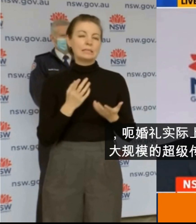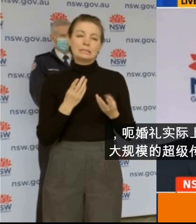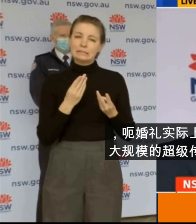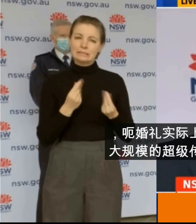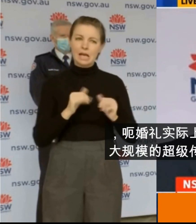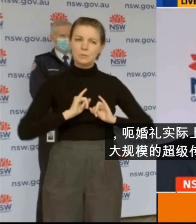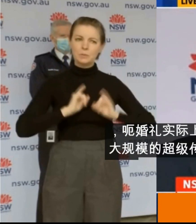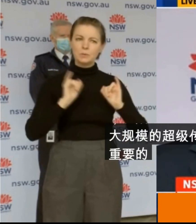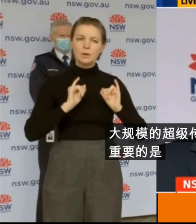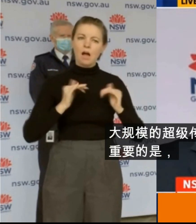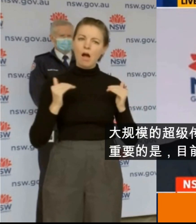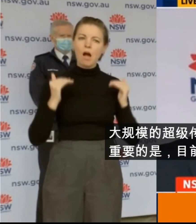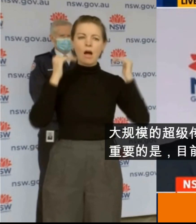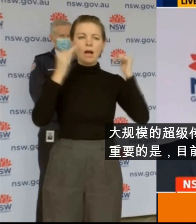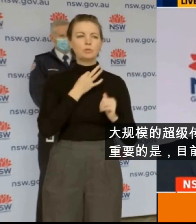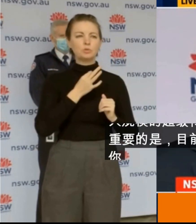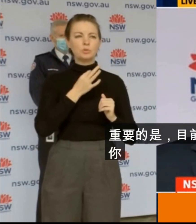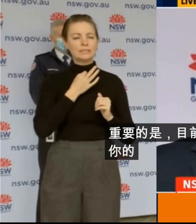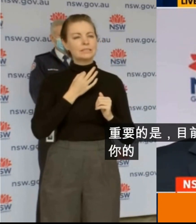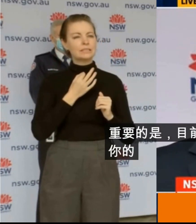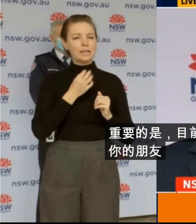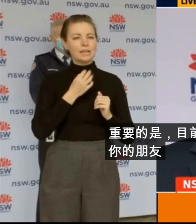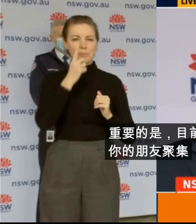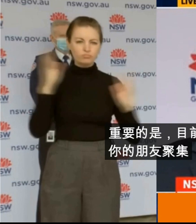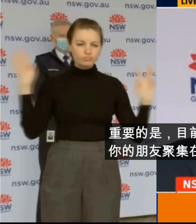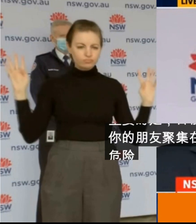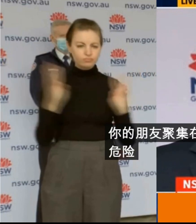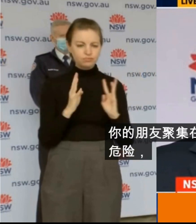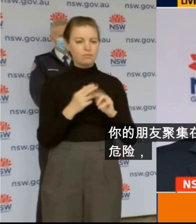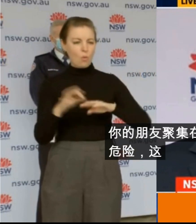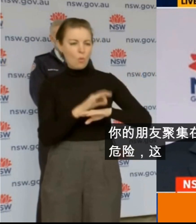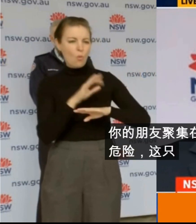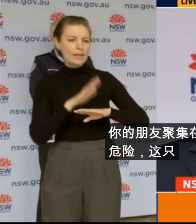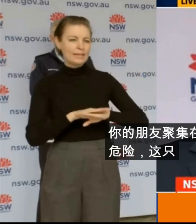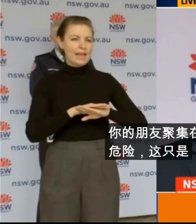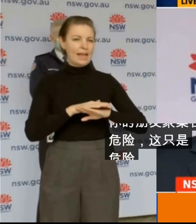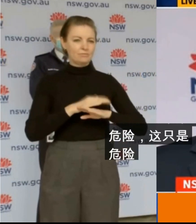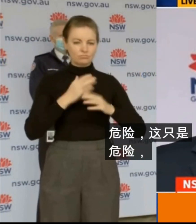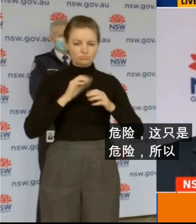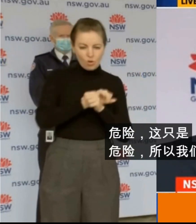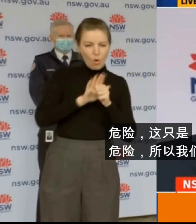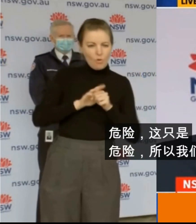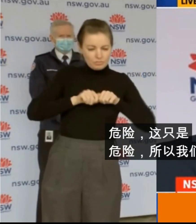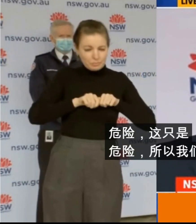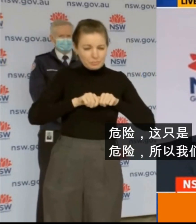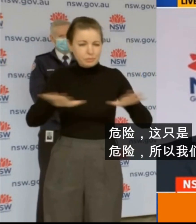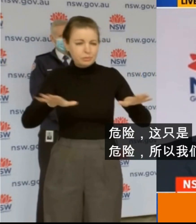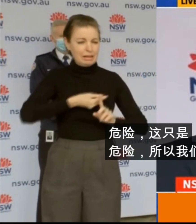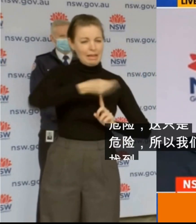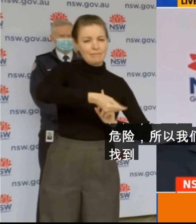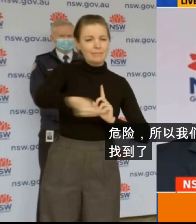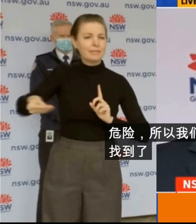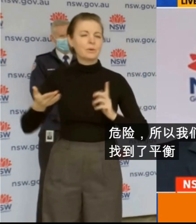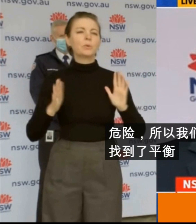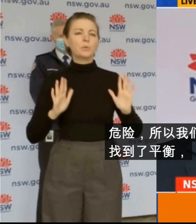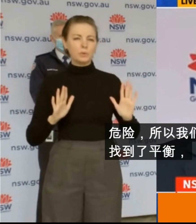spreader events. But more importantly, just bringing large groups of people, your friends, together at the present time is dangerous. It's just dangerous. So what we've done is